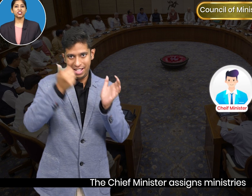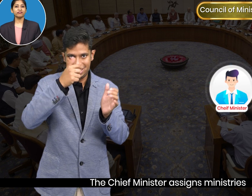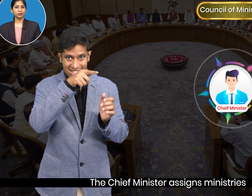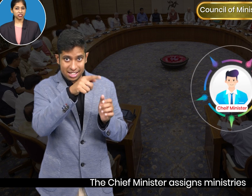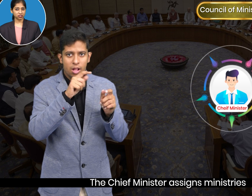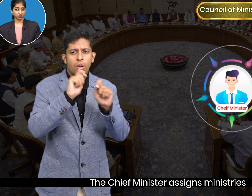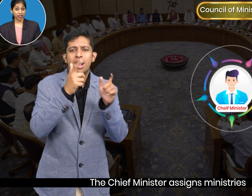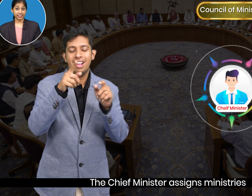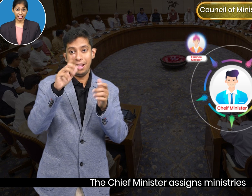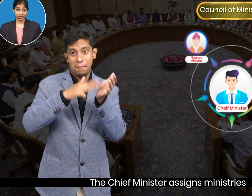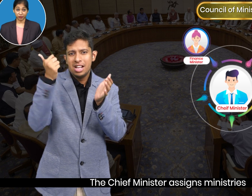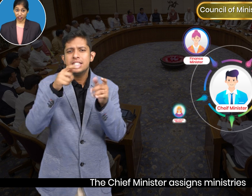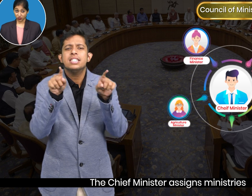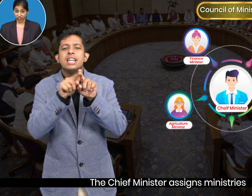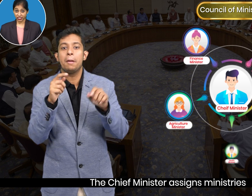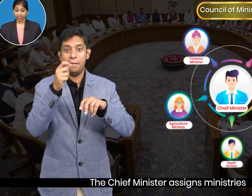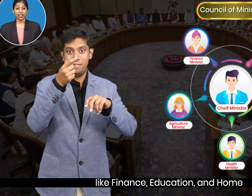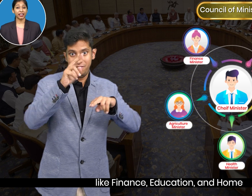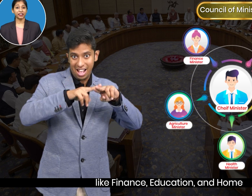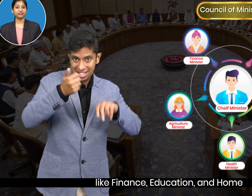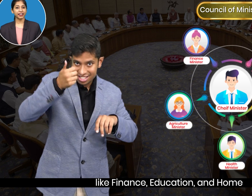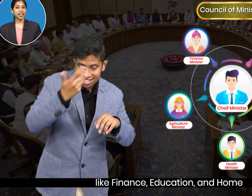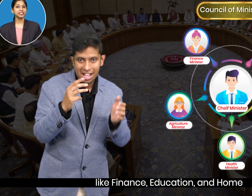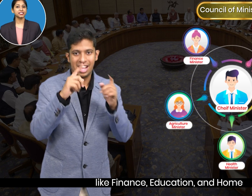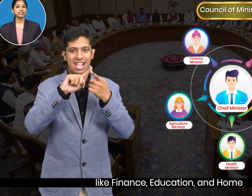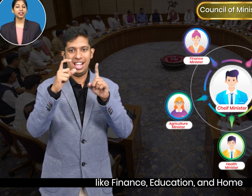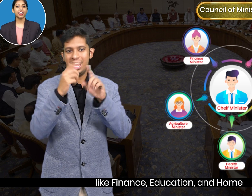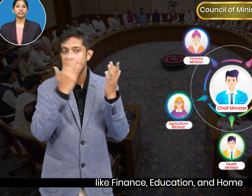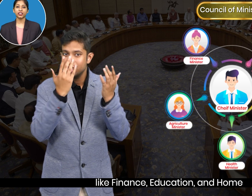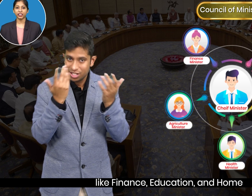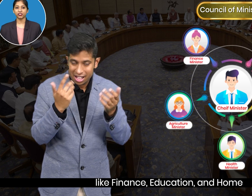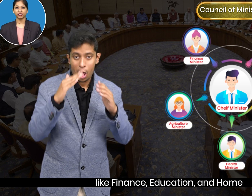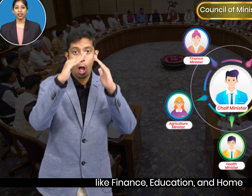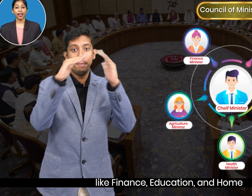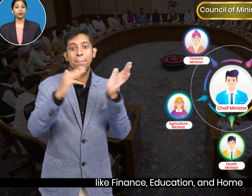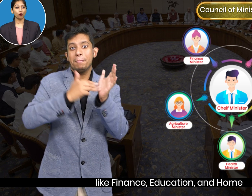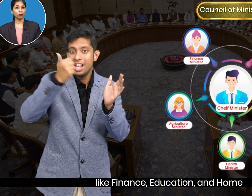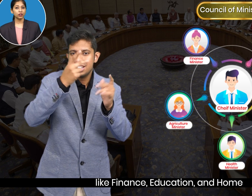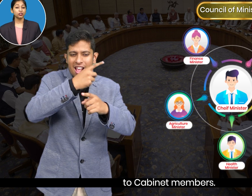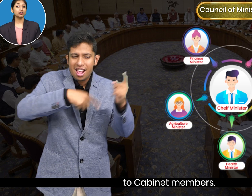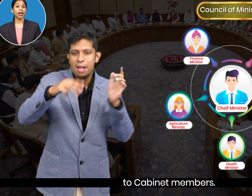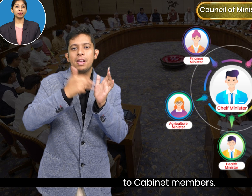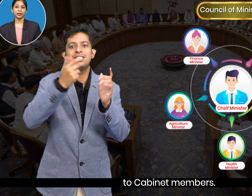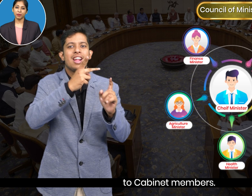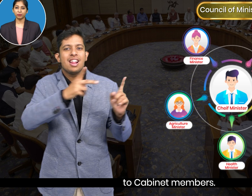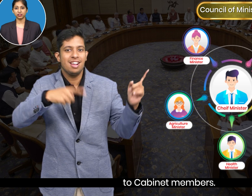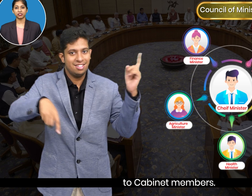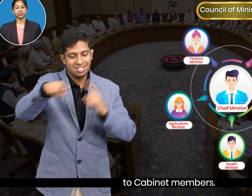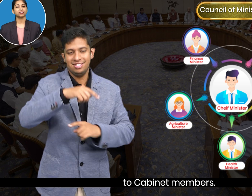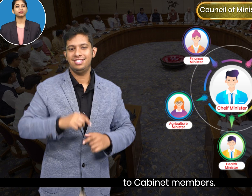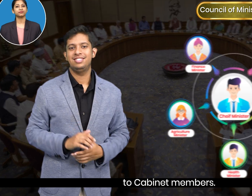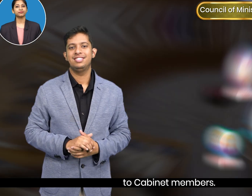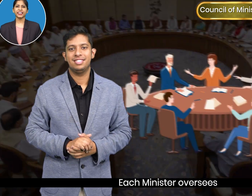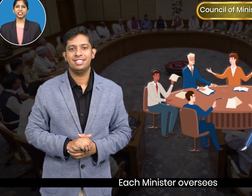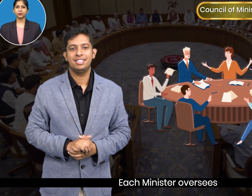The Chief Minister assigns ministries like Finance, Education and Home to cabinet